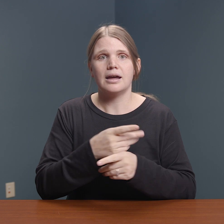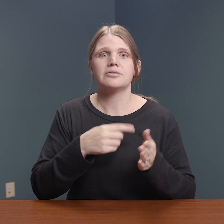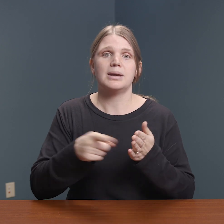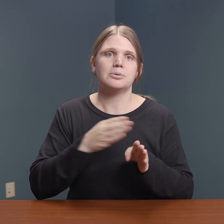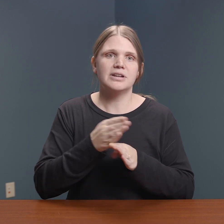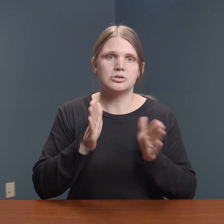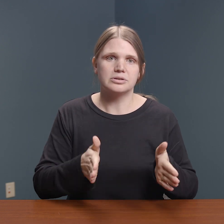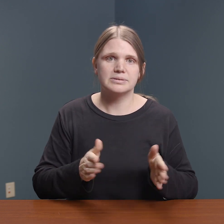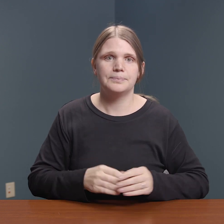of paid professionals.